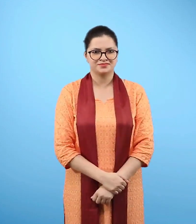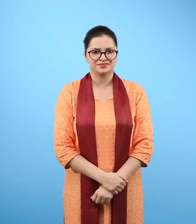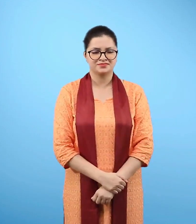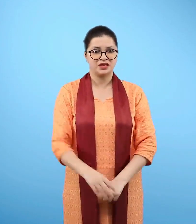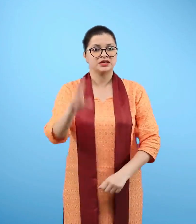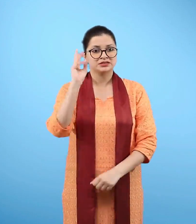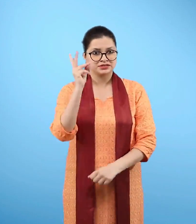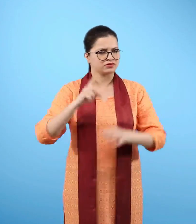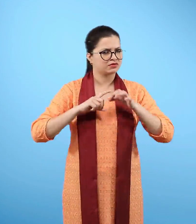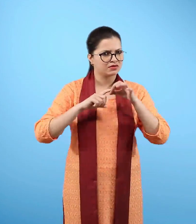Three.